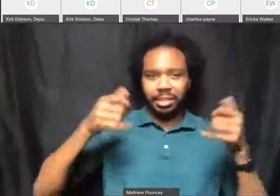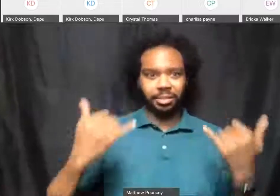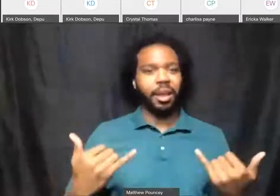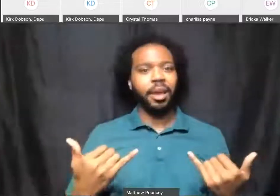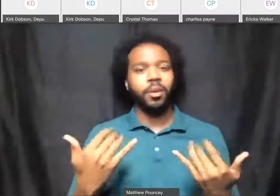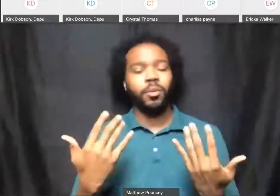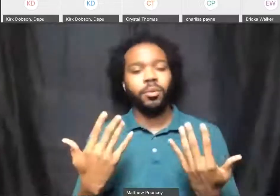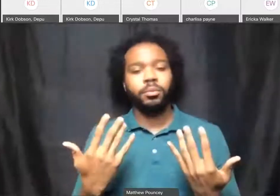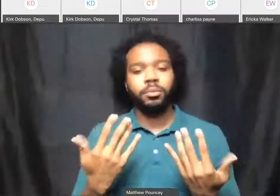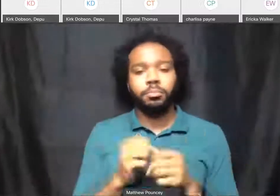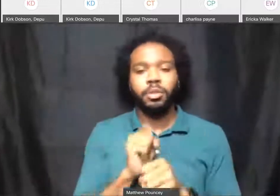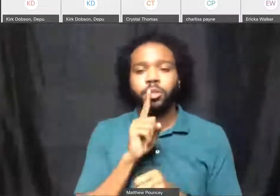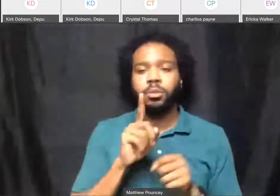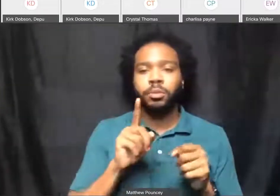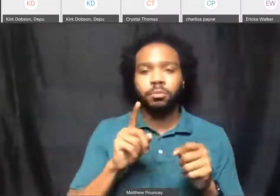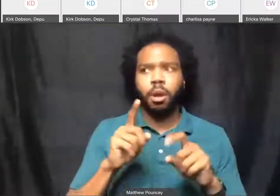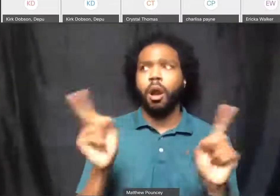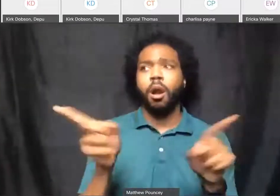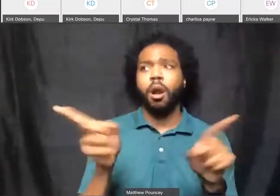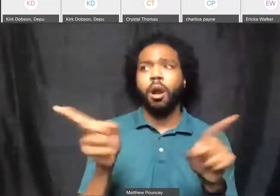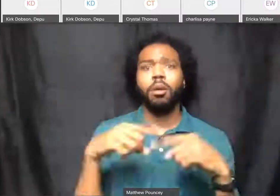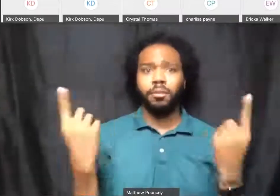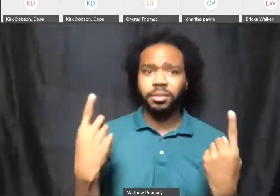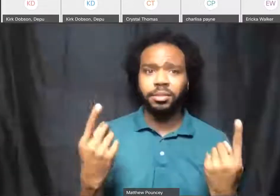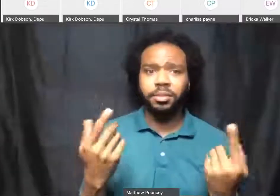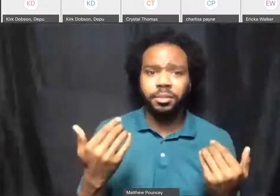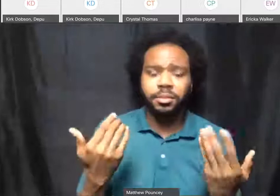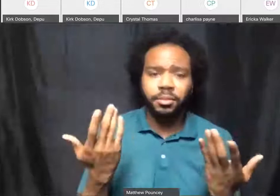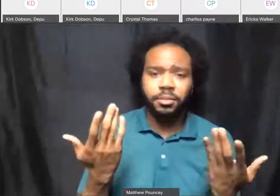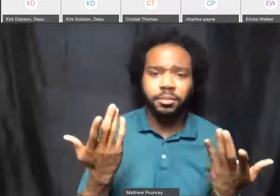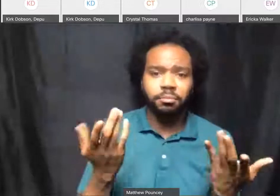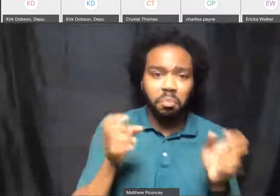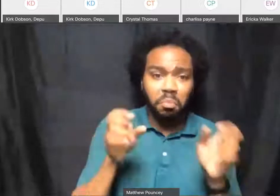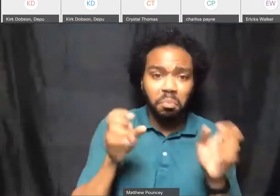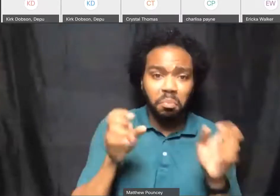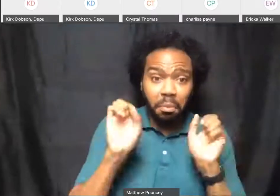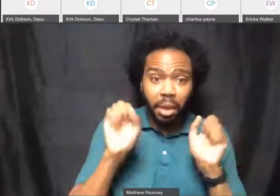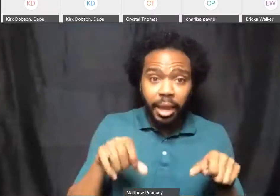people, all of us really, have the ability to do the things that are important to us